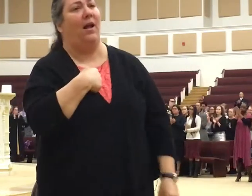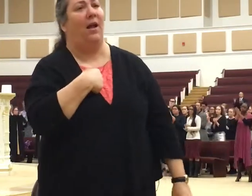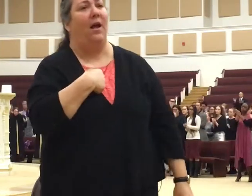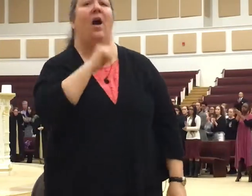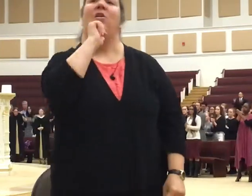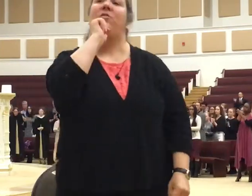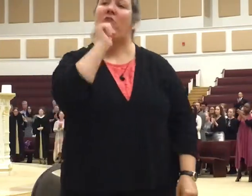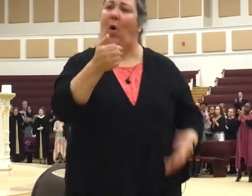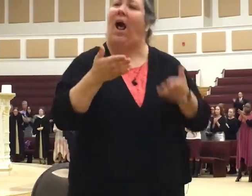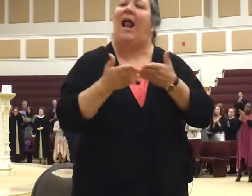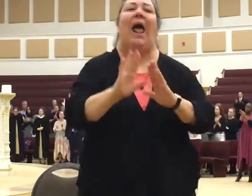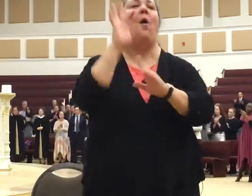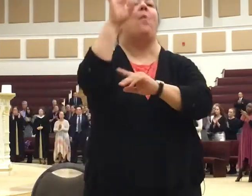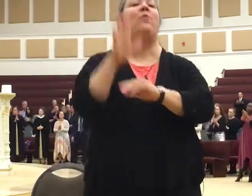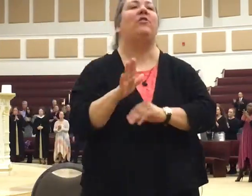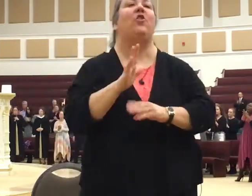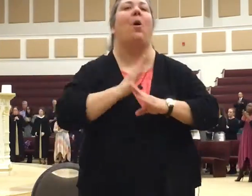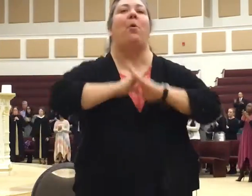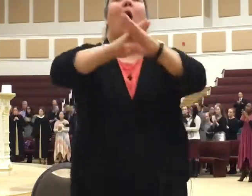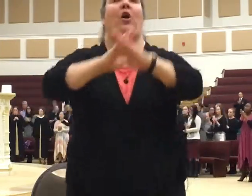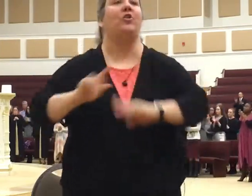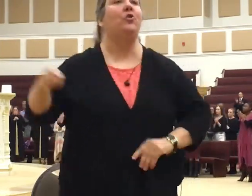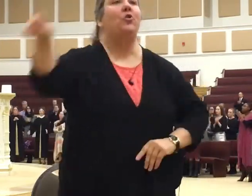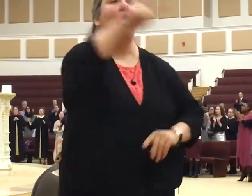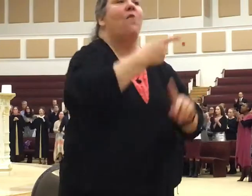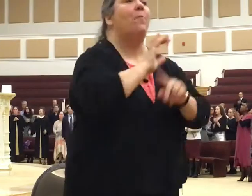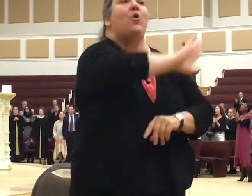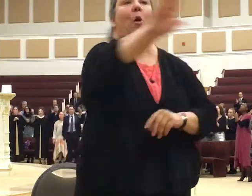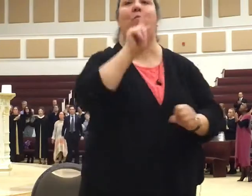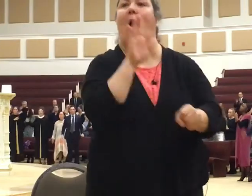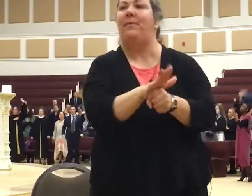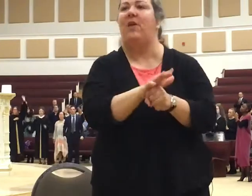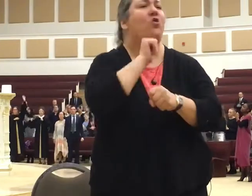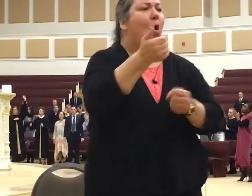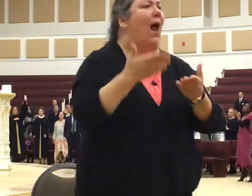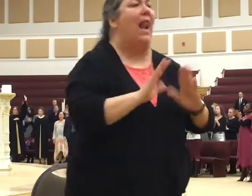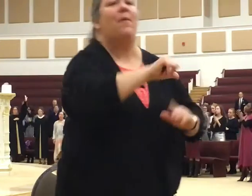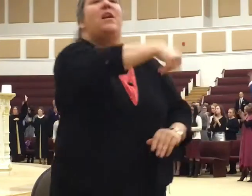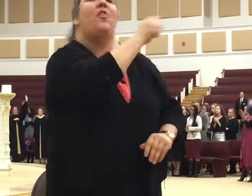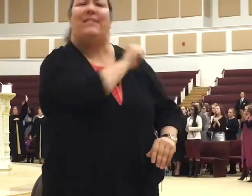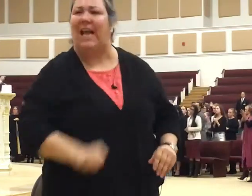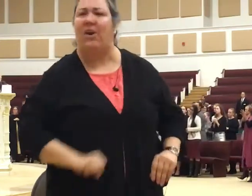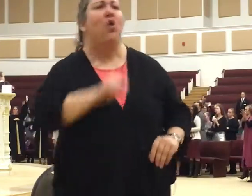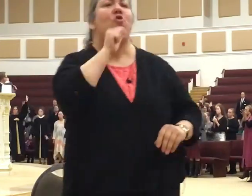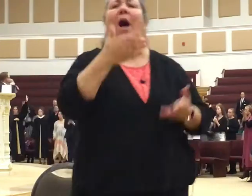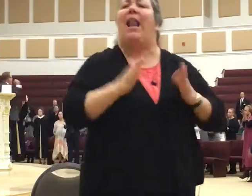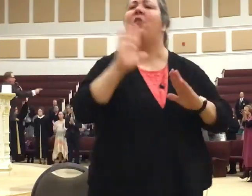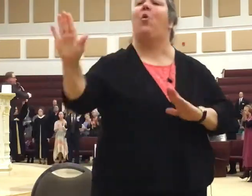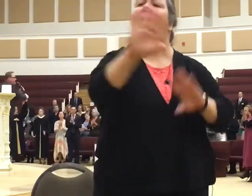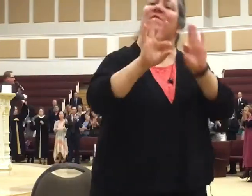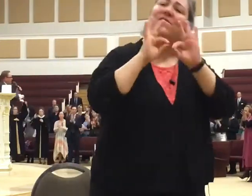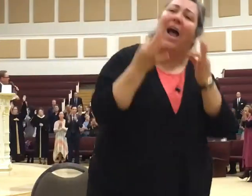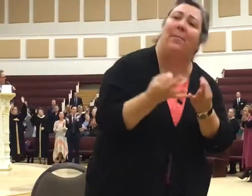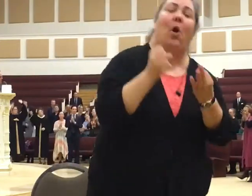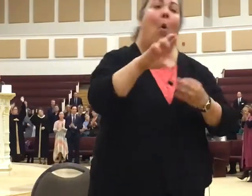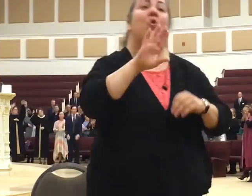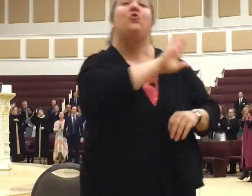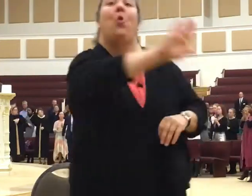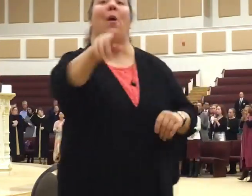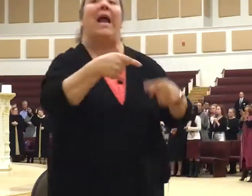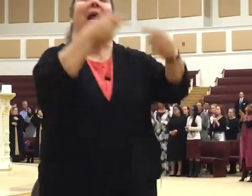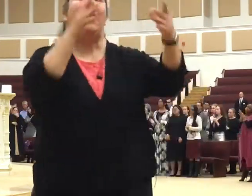Don't you let no preacher keep you from it. Don't you let a saint. Don't you let your family. Don't you even let your enemies keep you